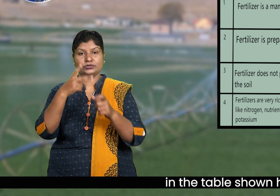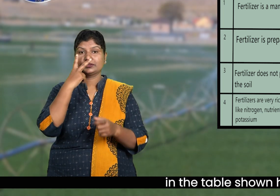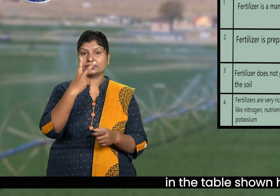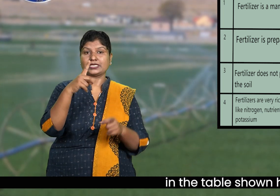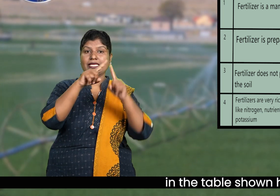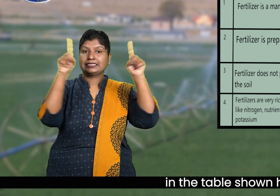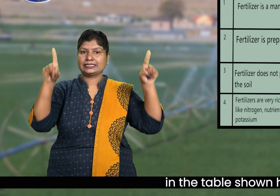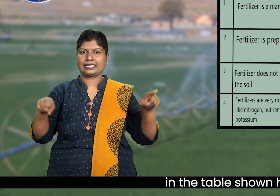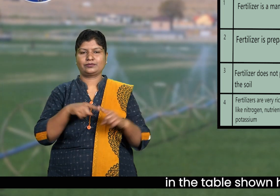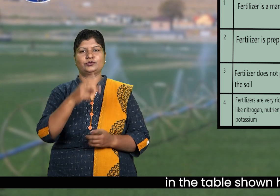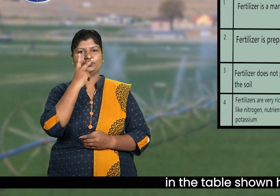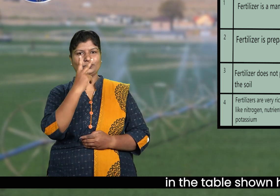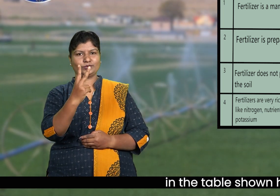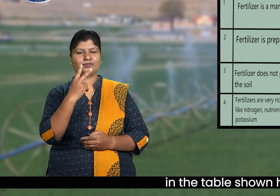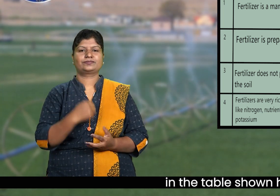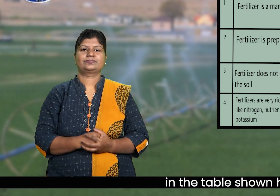table shown here.